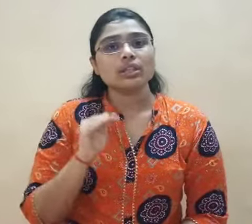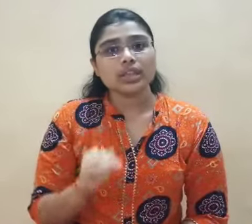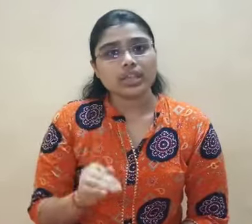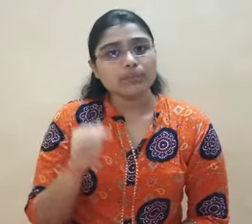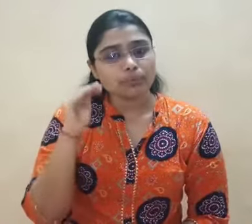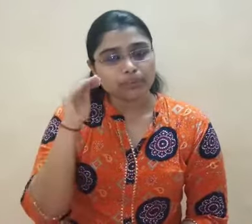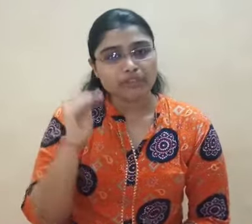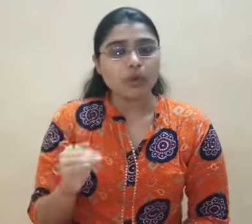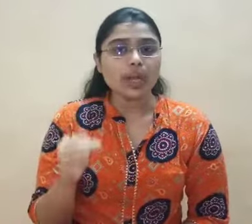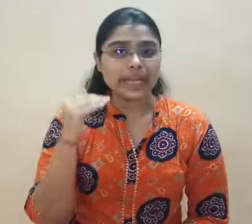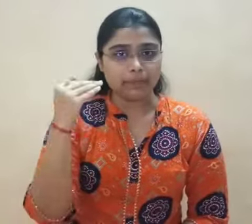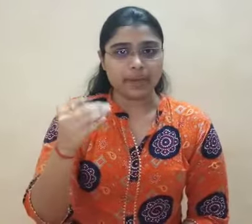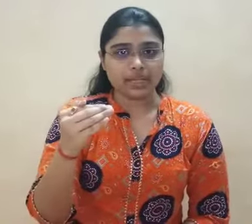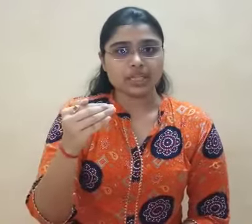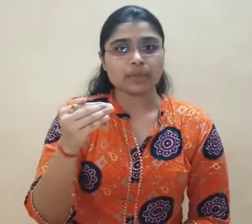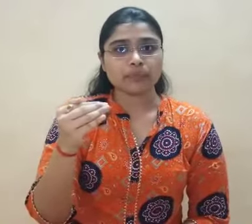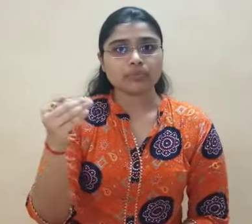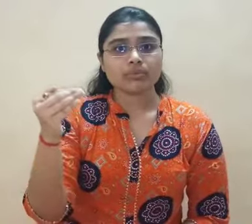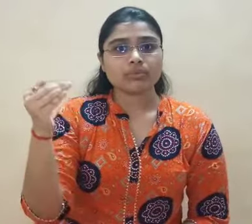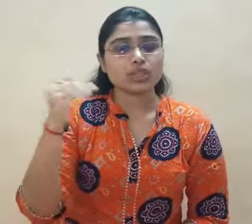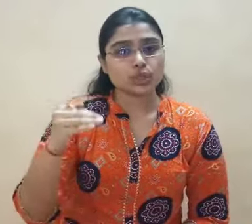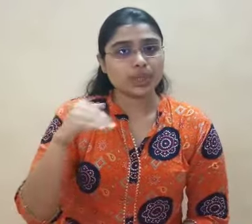there, before independence the